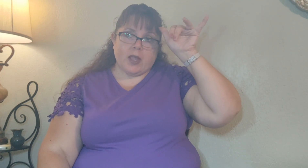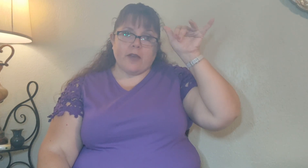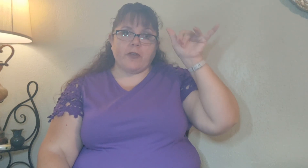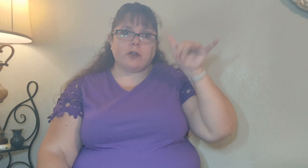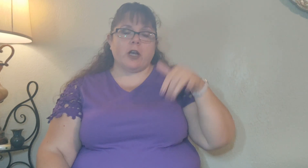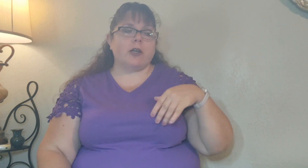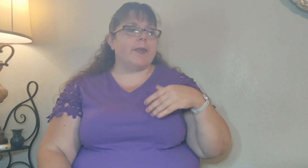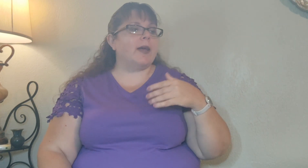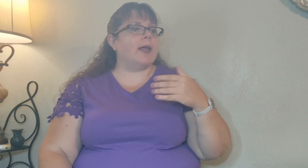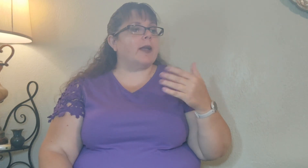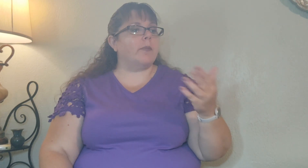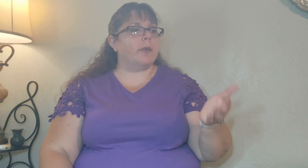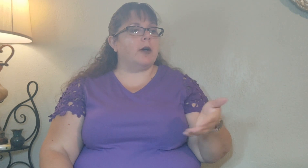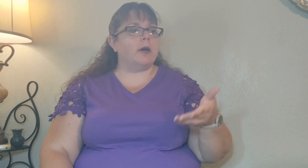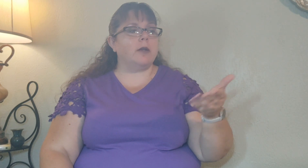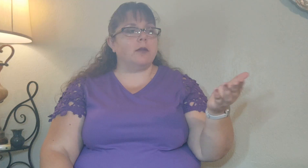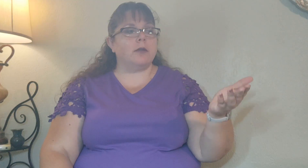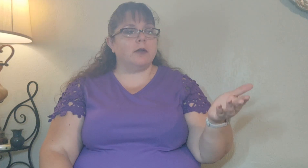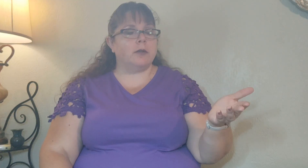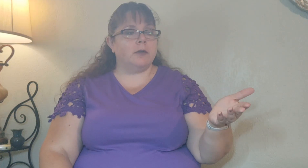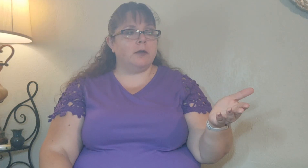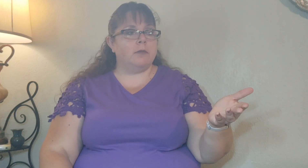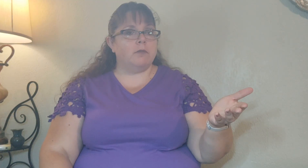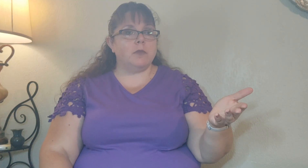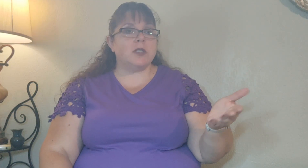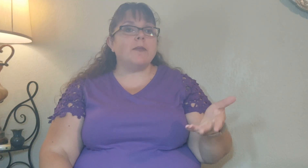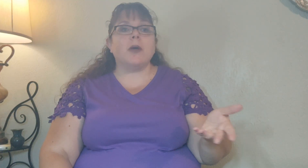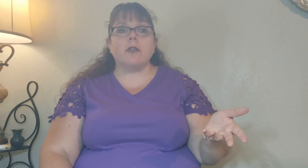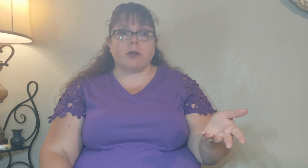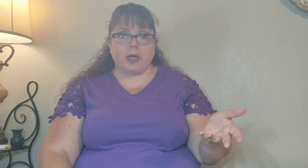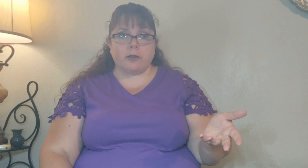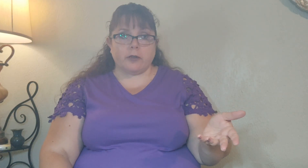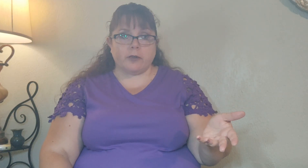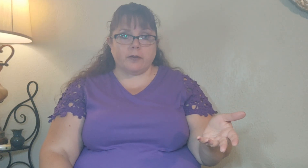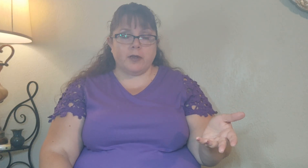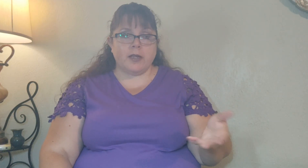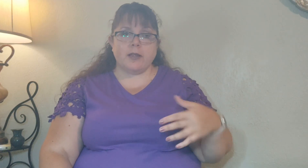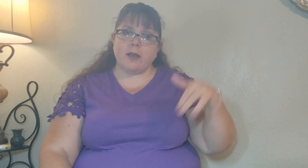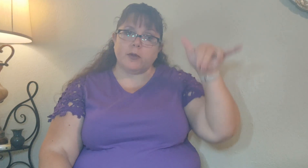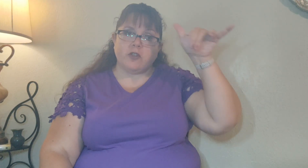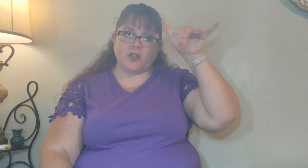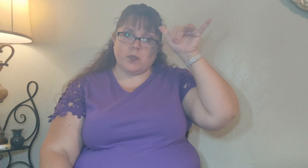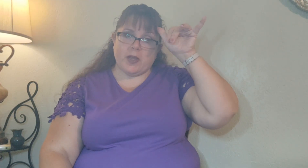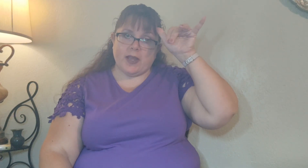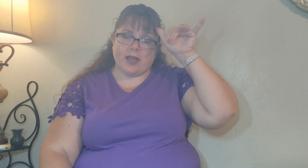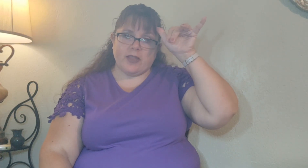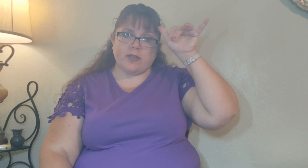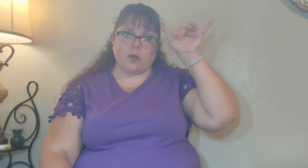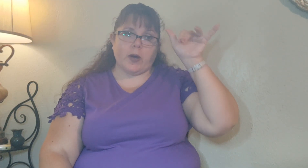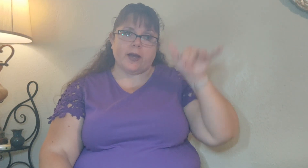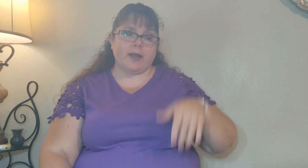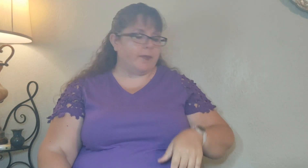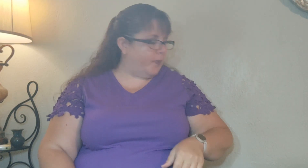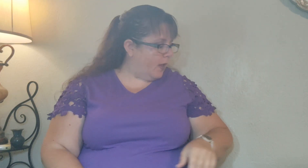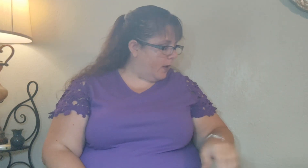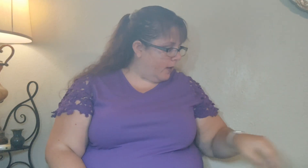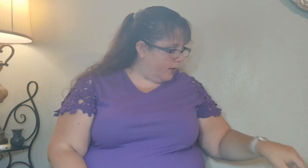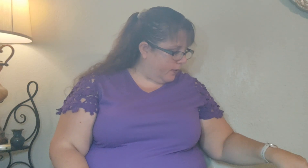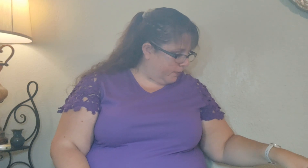if you're talking about like a blonde, some other color, it would just be, I think, the Y.